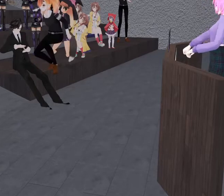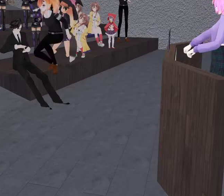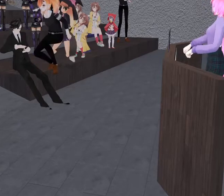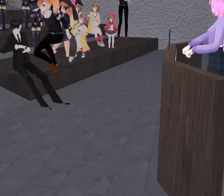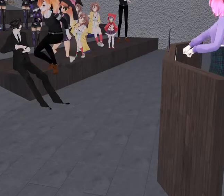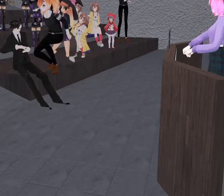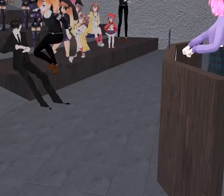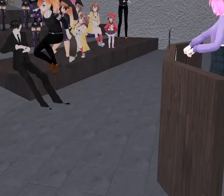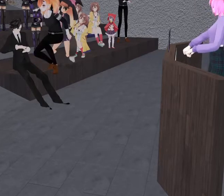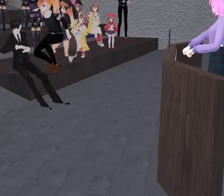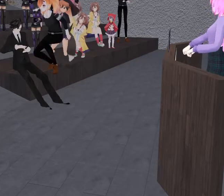language IRL?